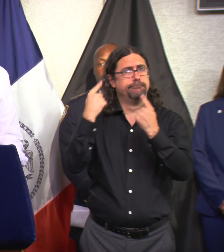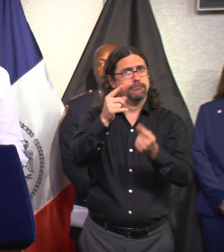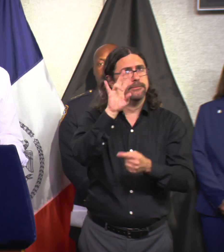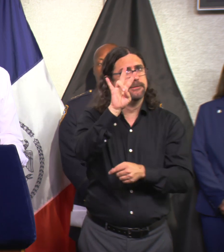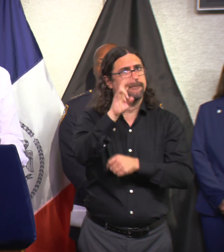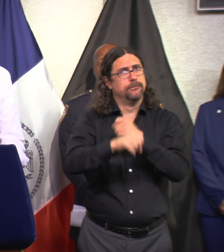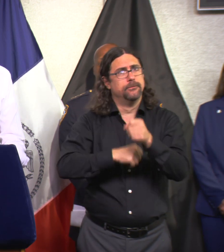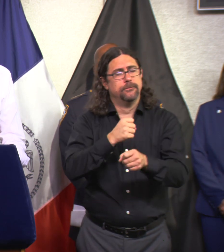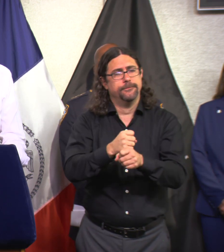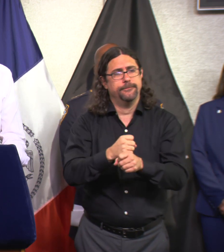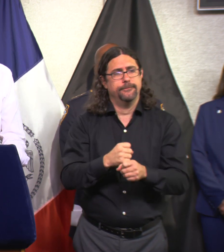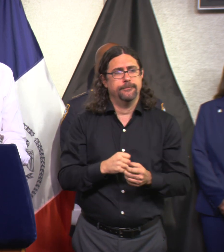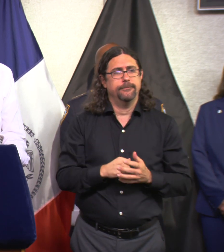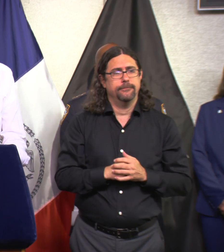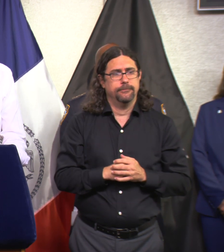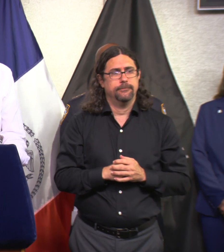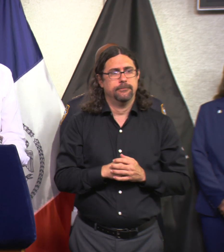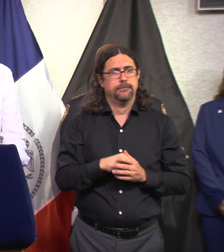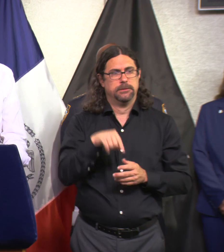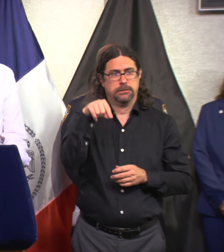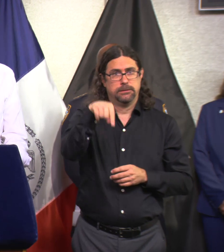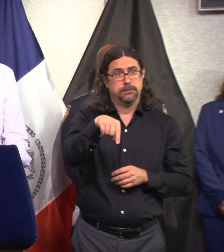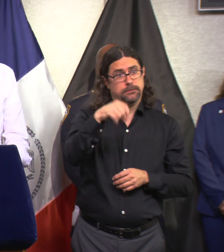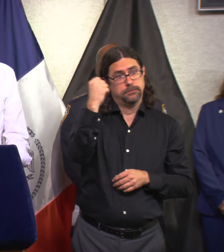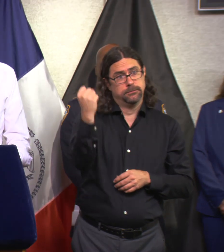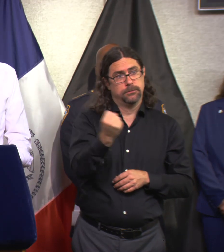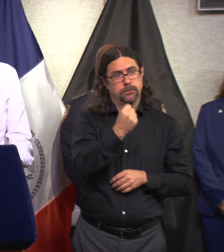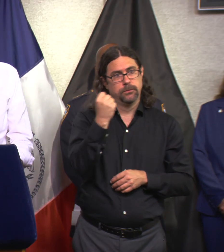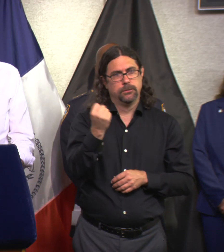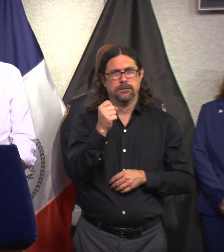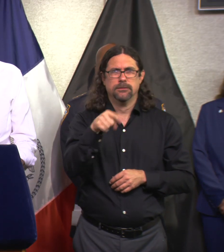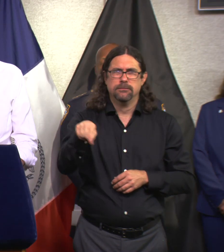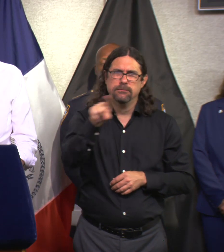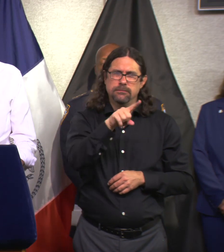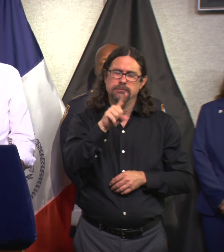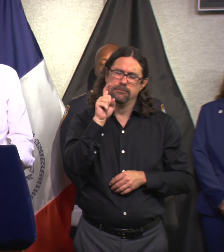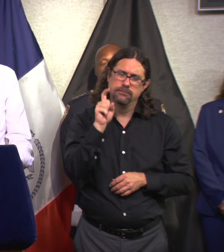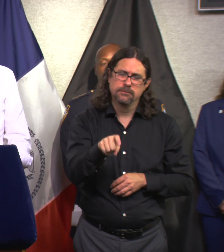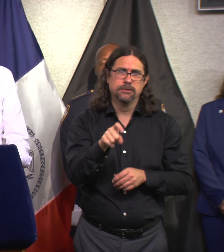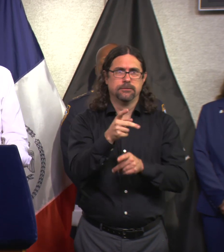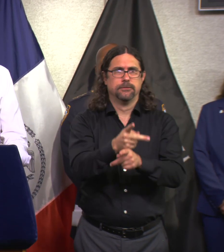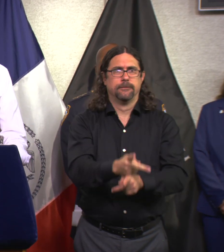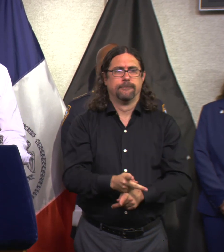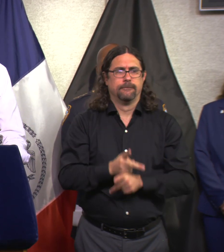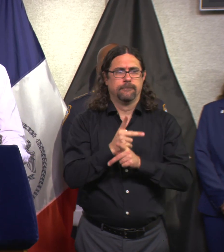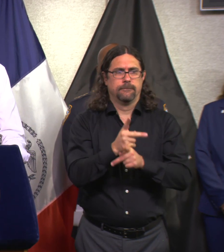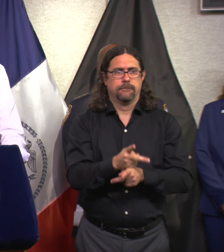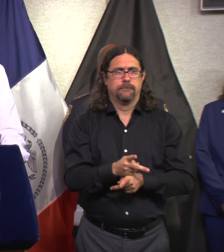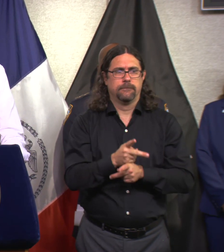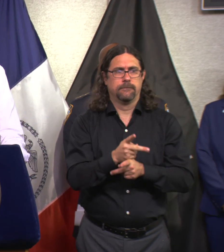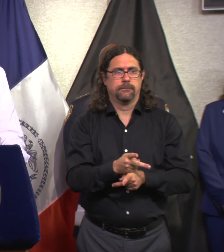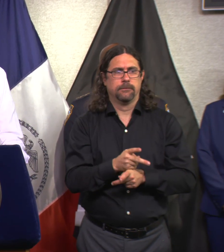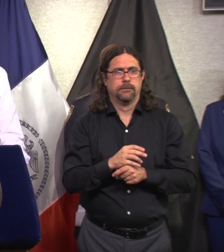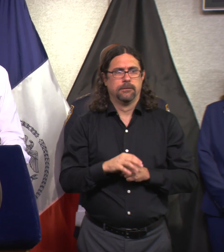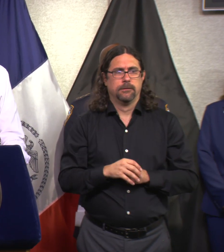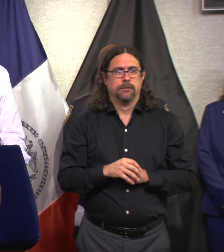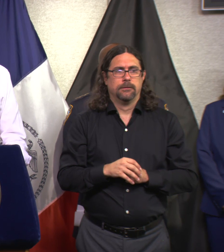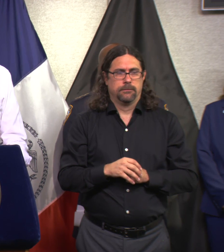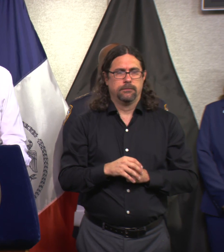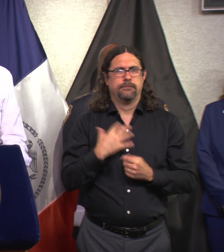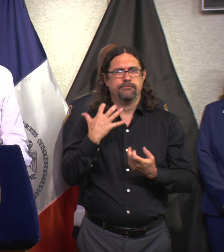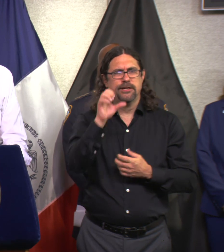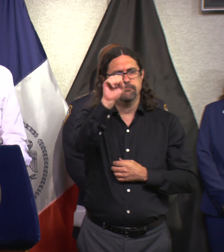very careful about. So let me now update everyone on the forecast as it is now and what the city is doing to prepare. I'm